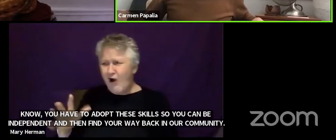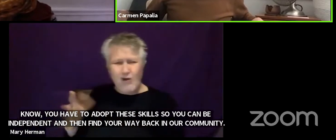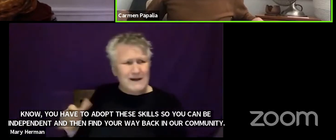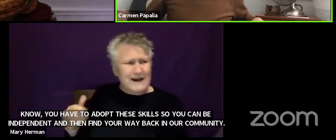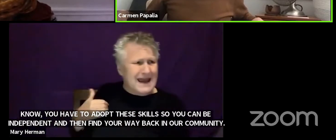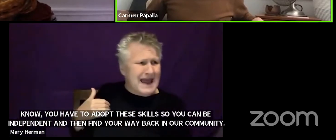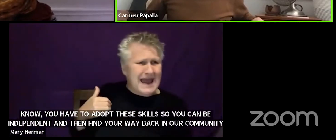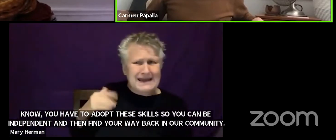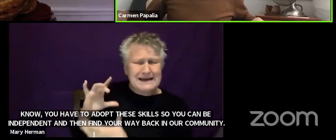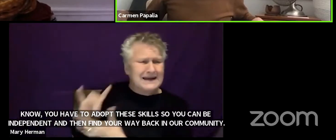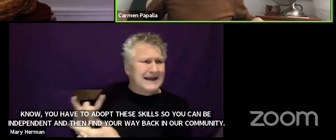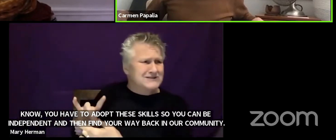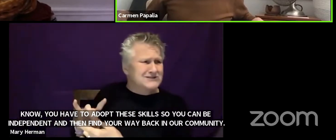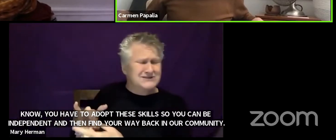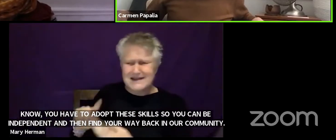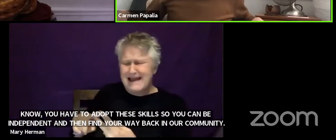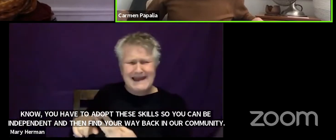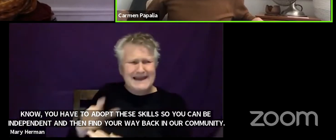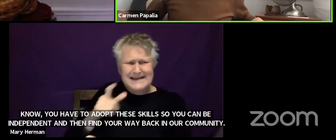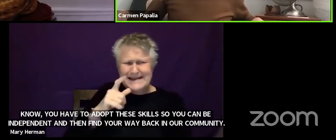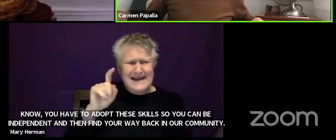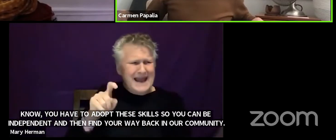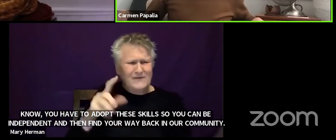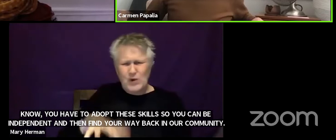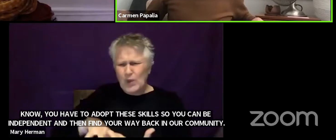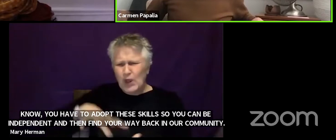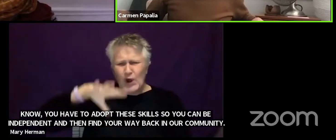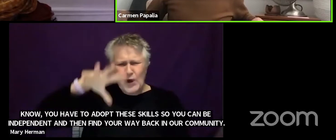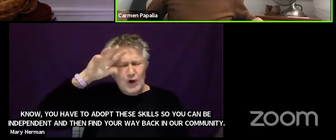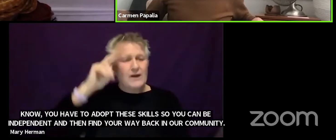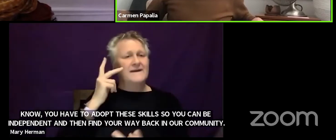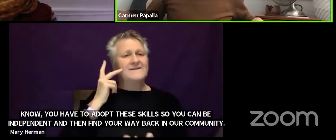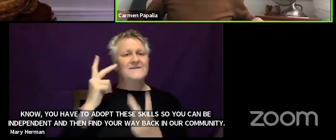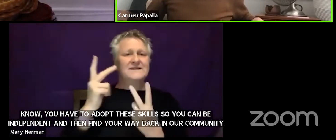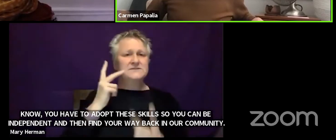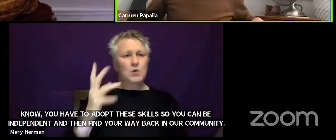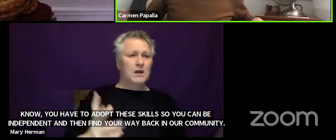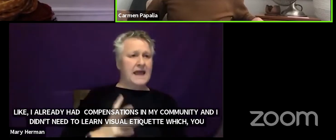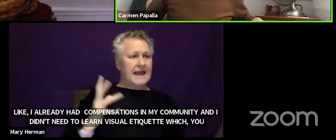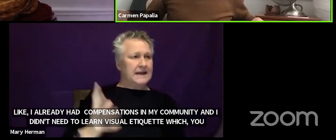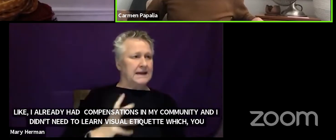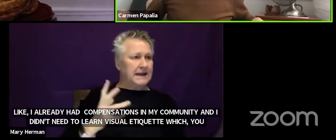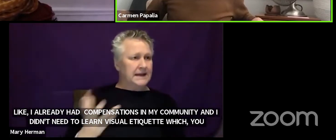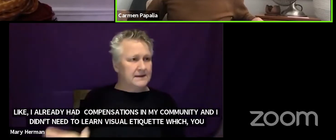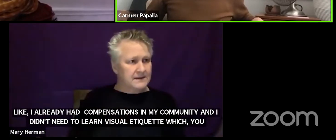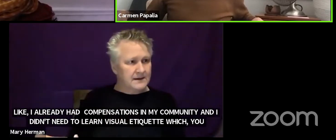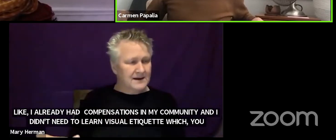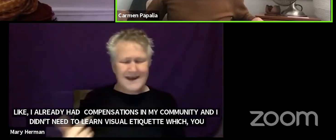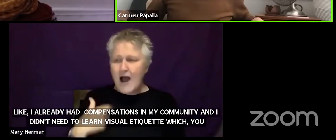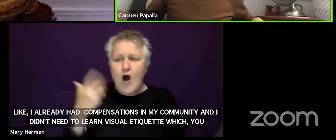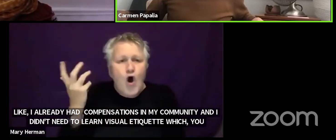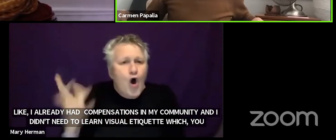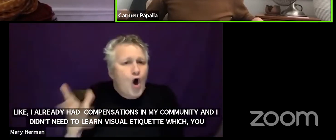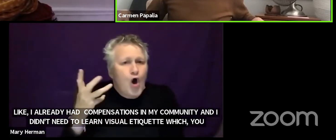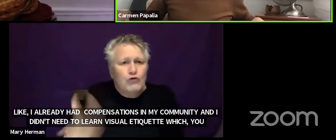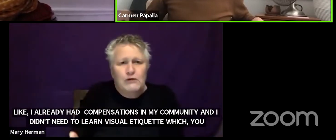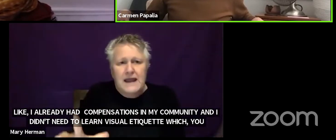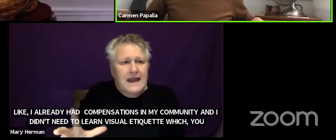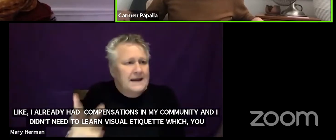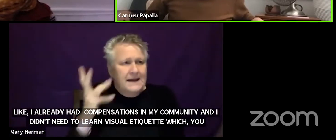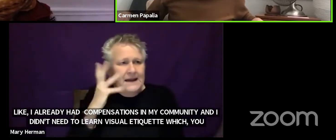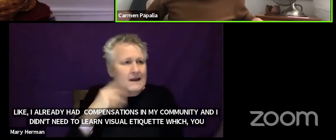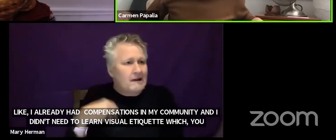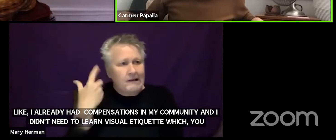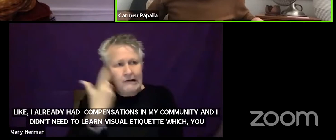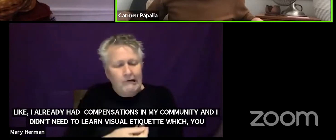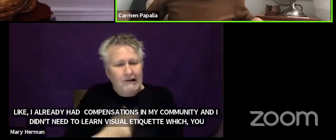I didn't need to learn visual etiquette, like, which, I literally people, I was involved with